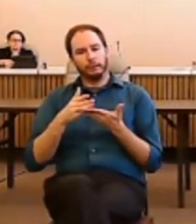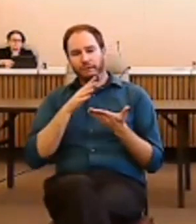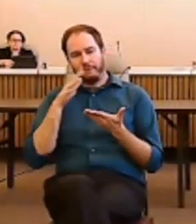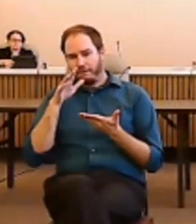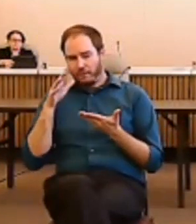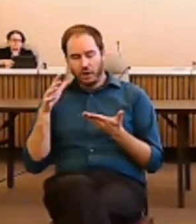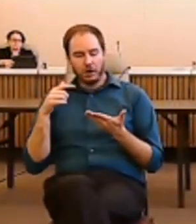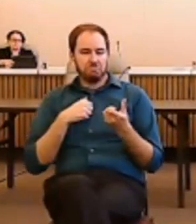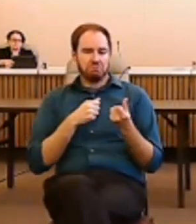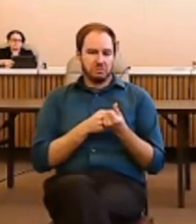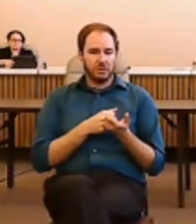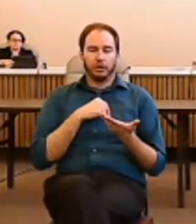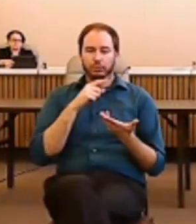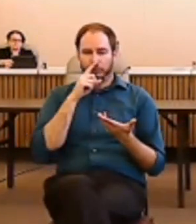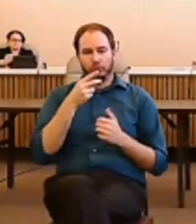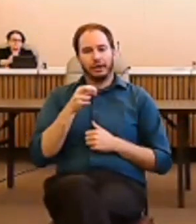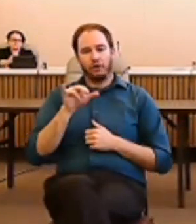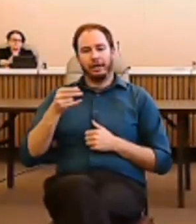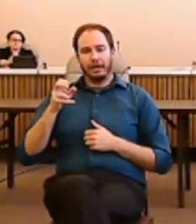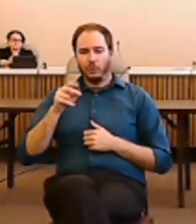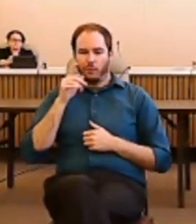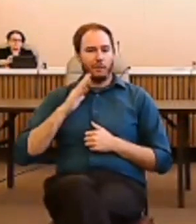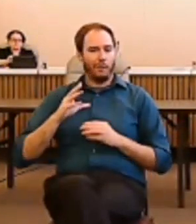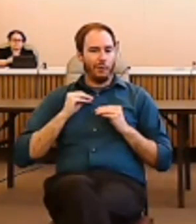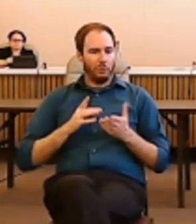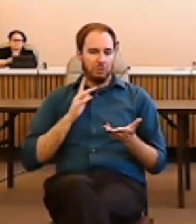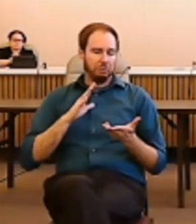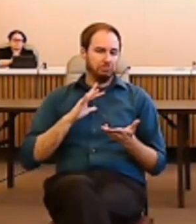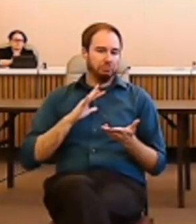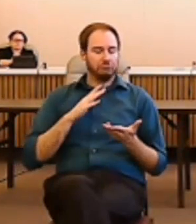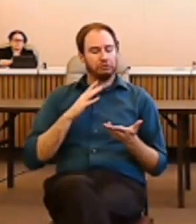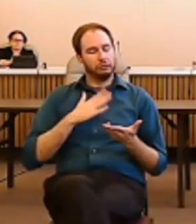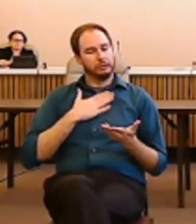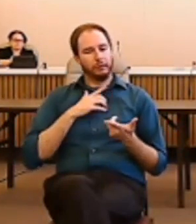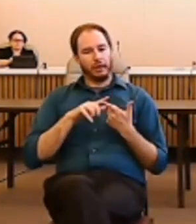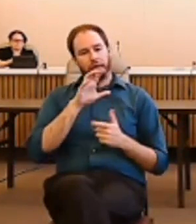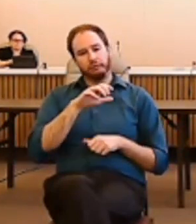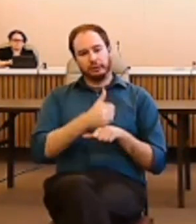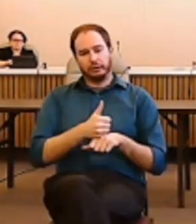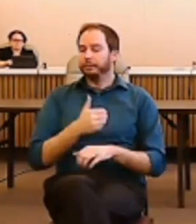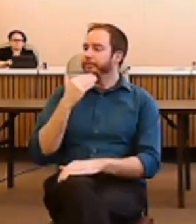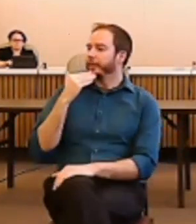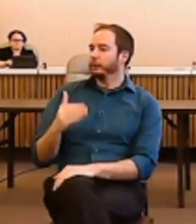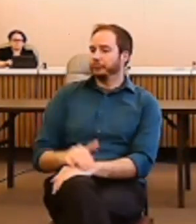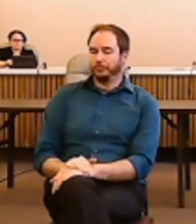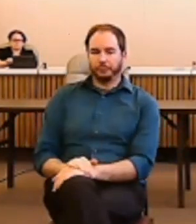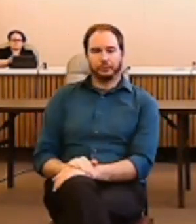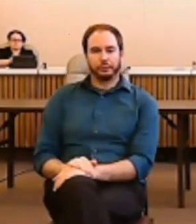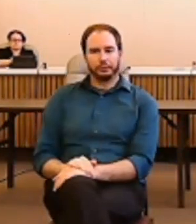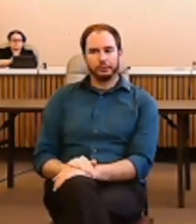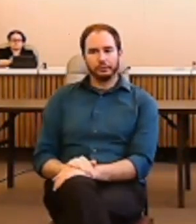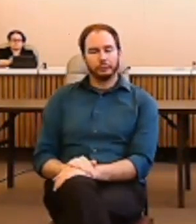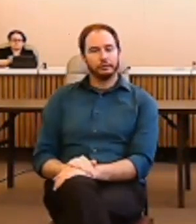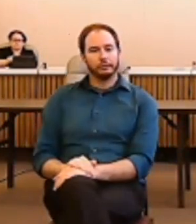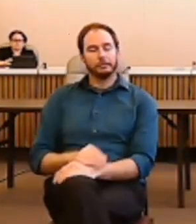and I'm quite sure Henry Hansen, who once owned that land, is going to smile in his grave as well. Thank you. I will